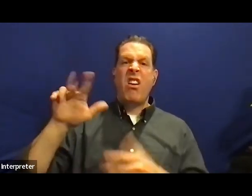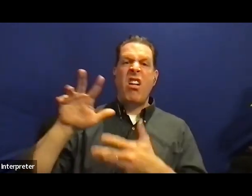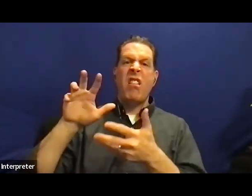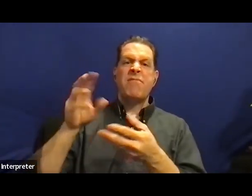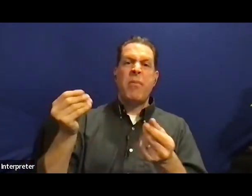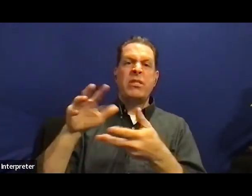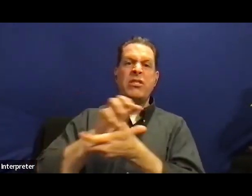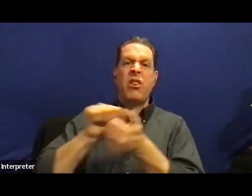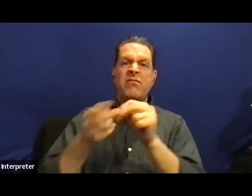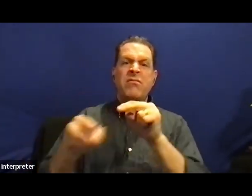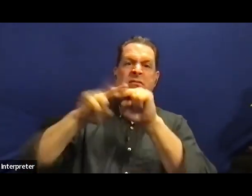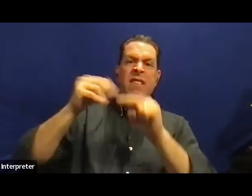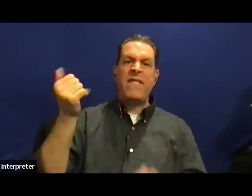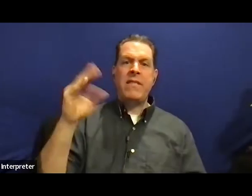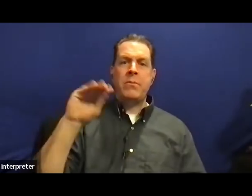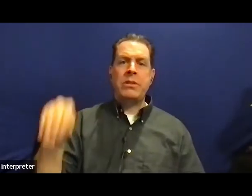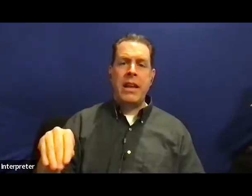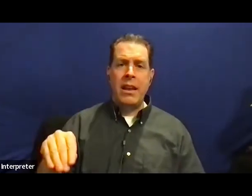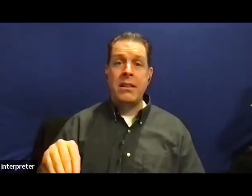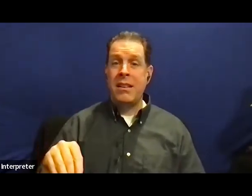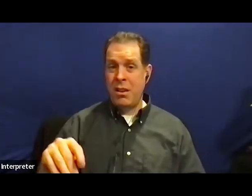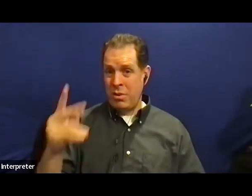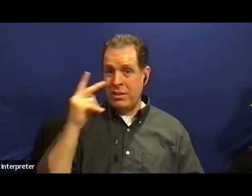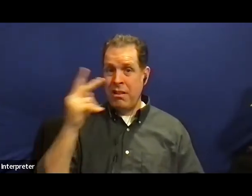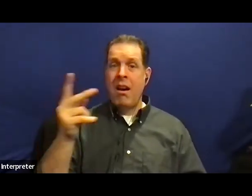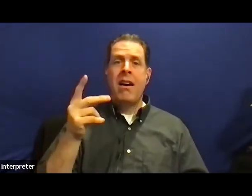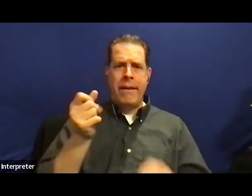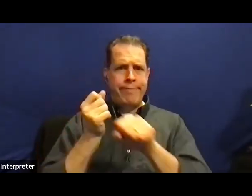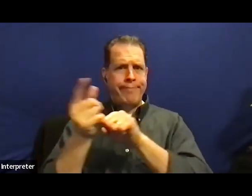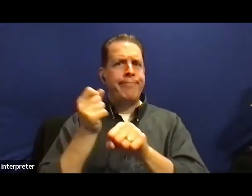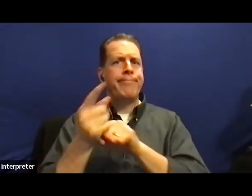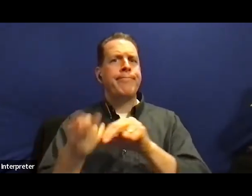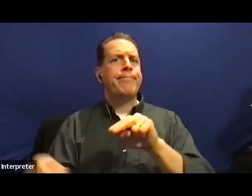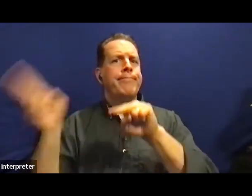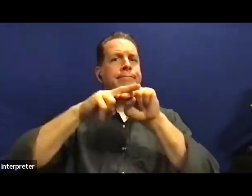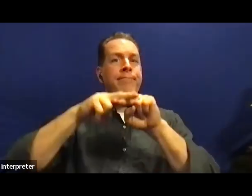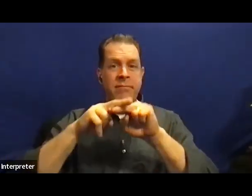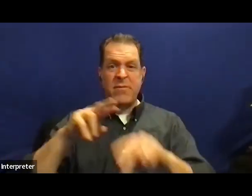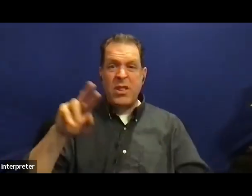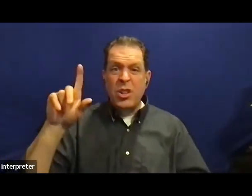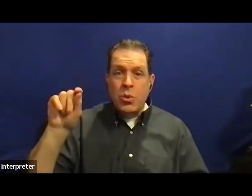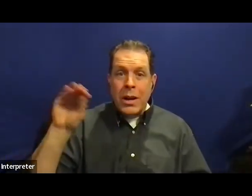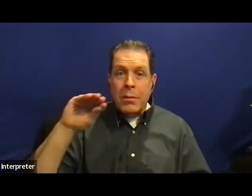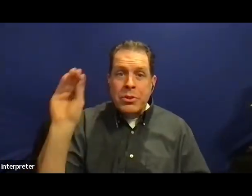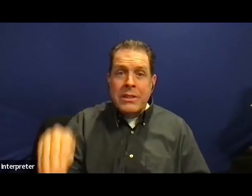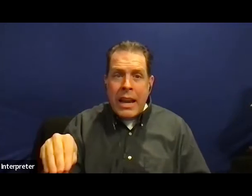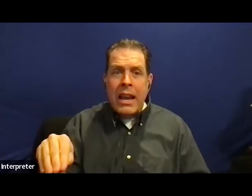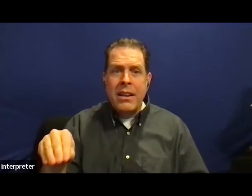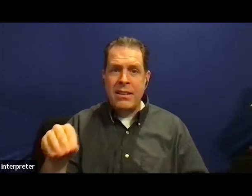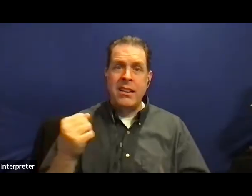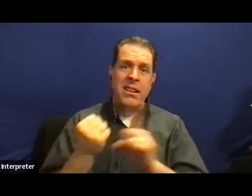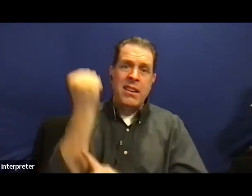up 15%. We saw a year-over-year increase of nearly 20% in